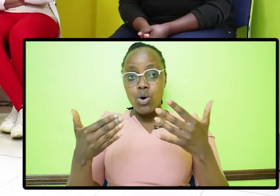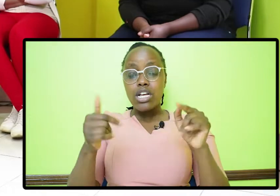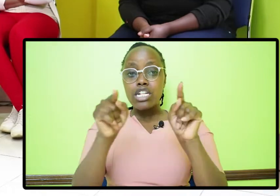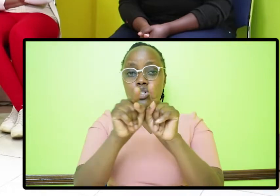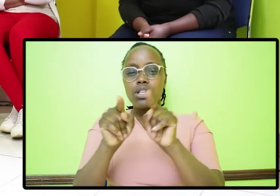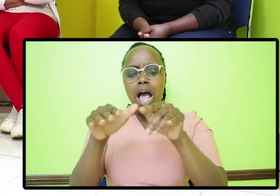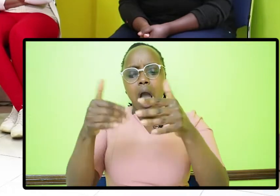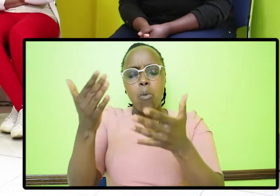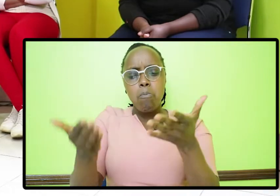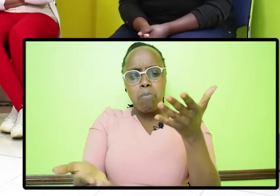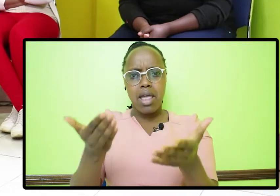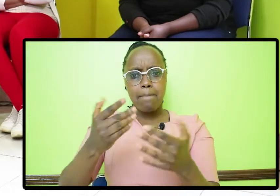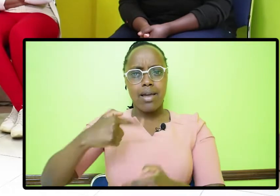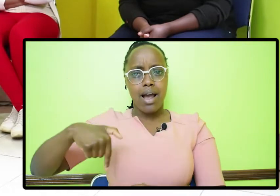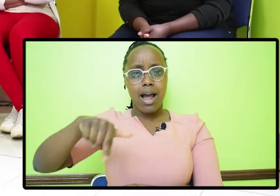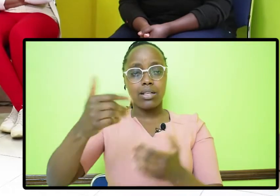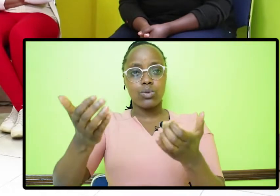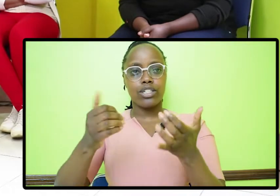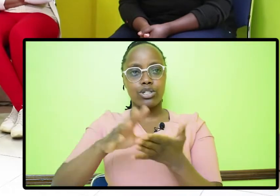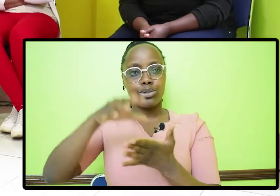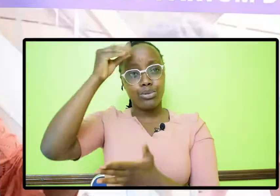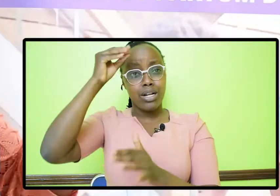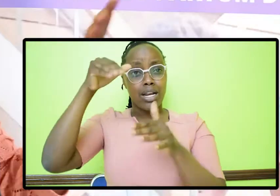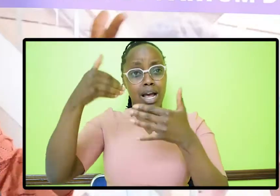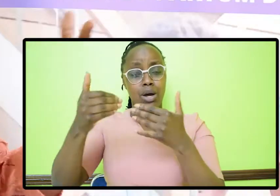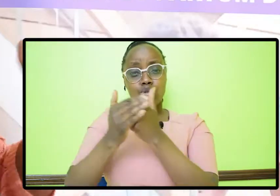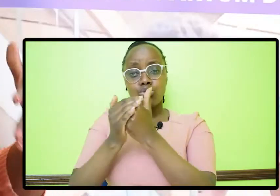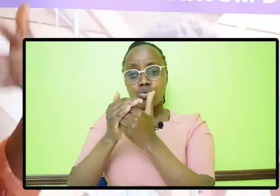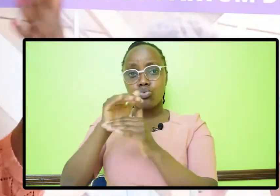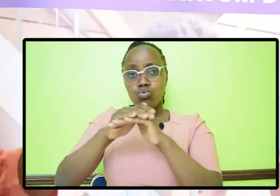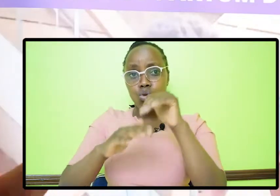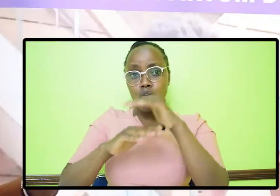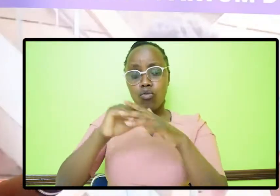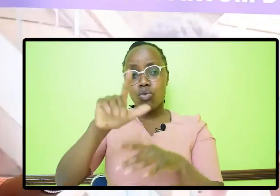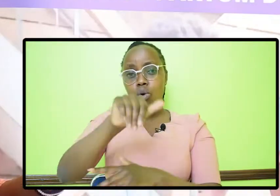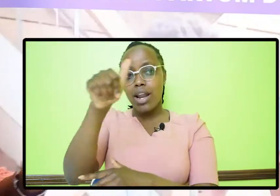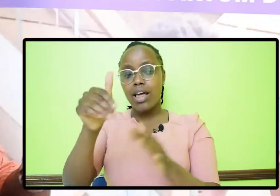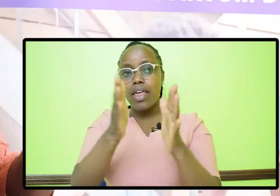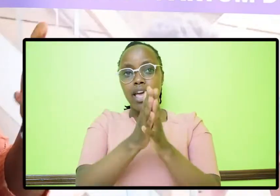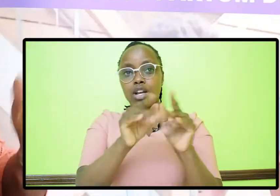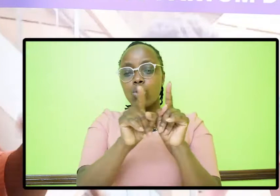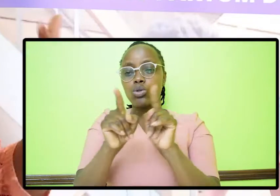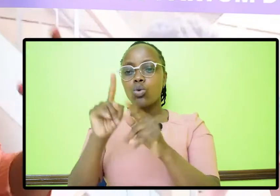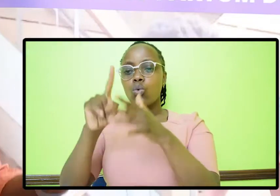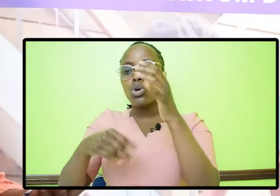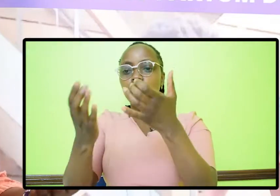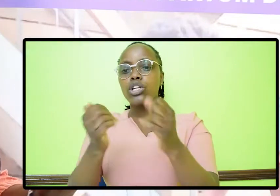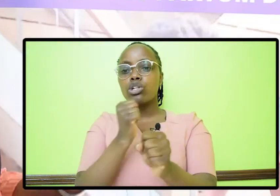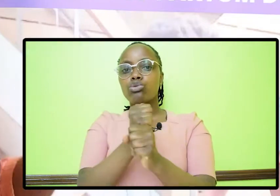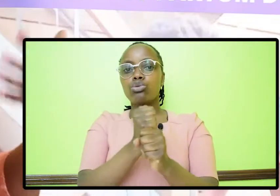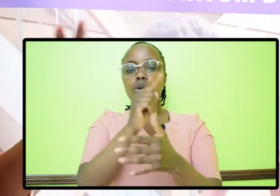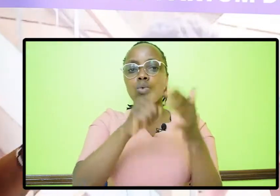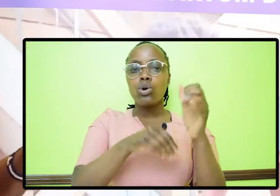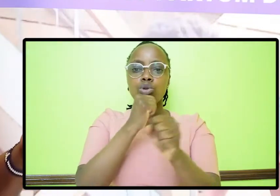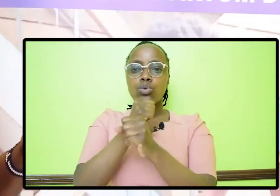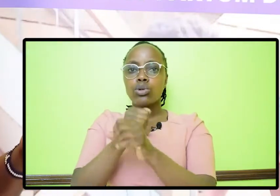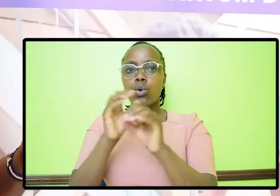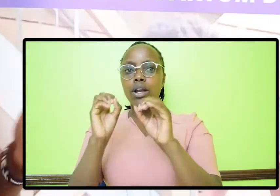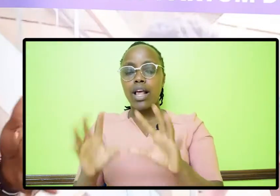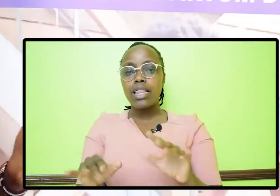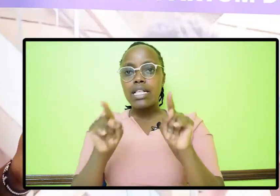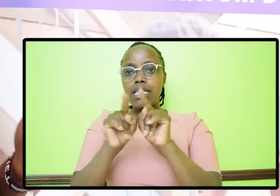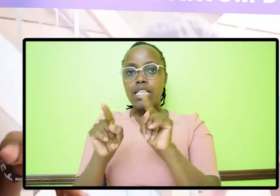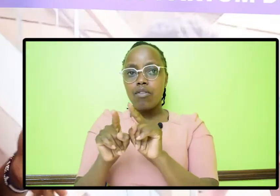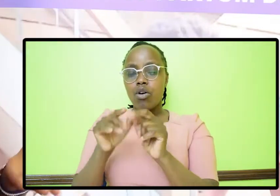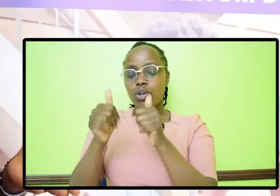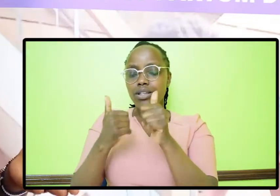her, and how maybe we need to learn how to comfort others, and the do's and the don'ts, and also even the maids